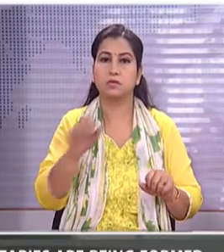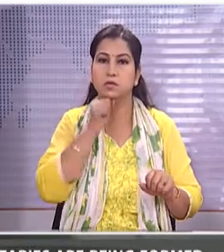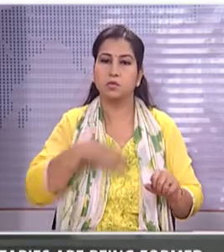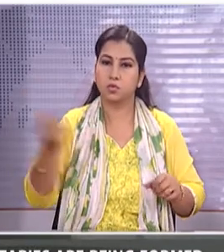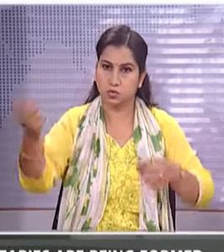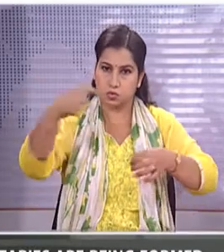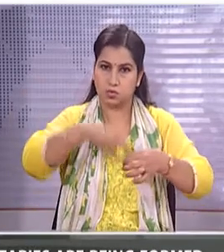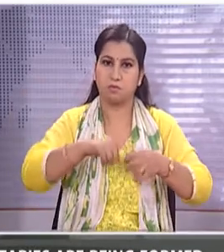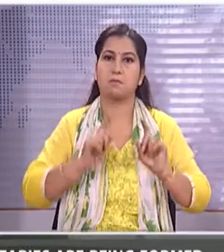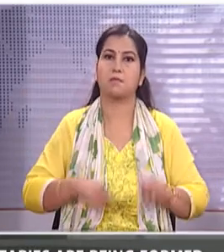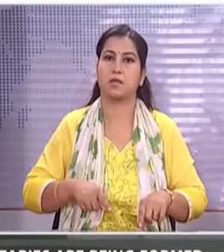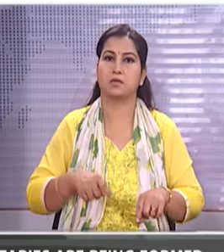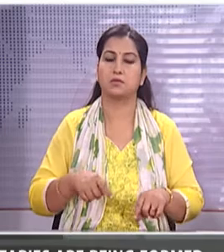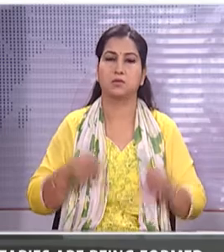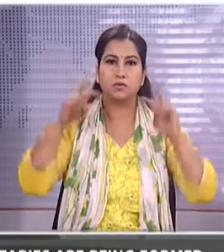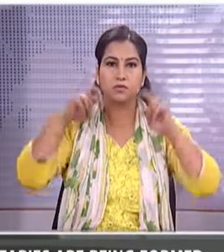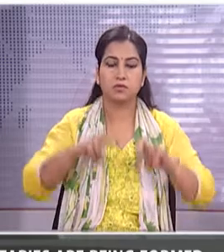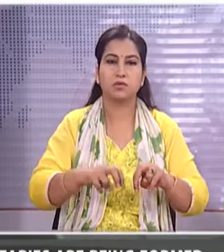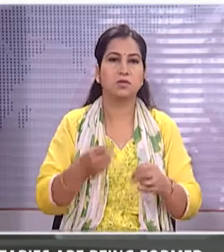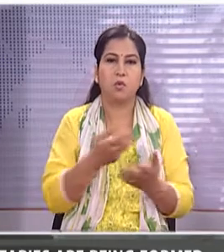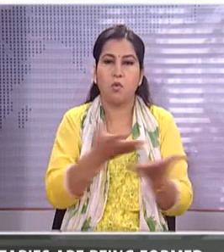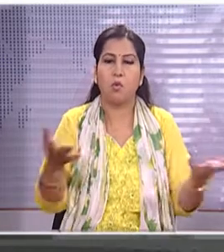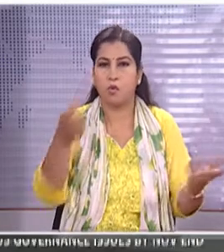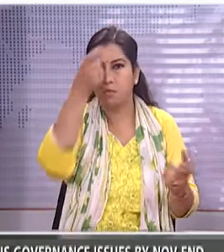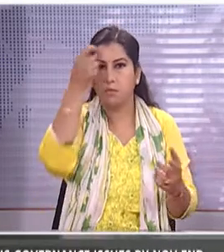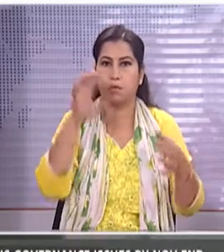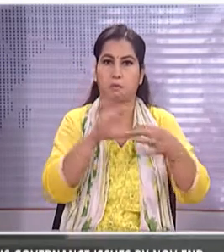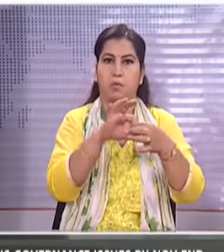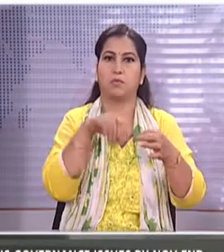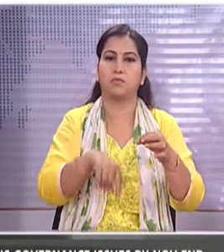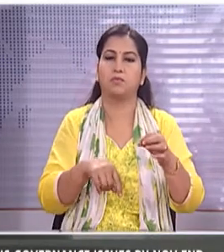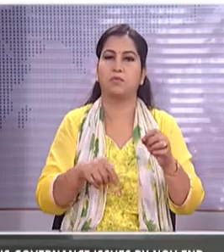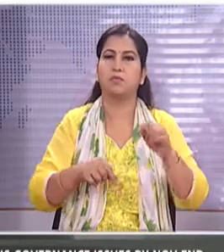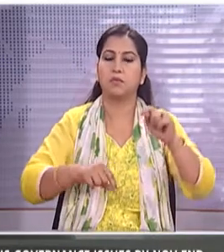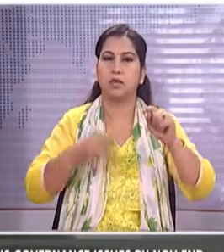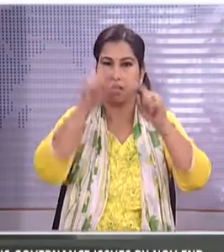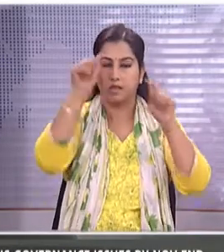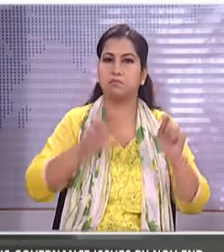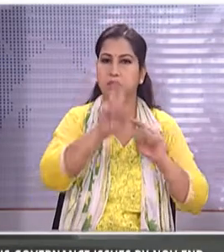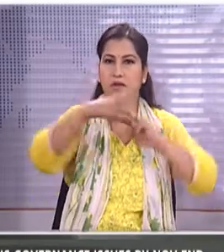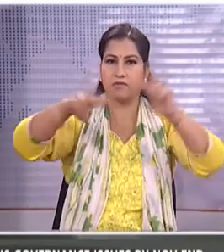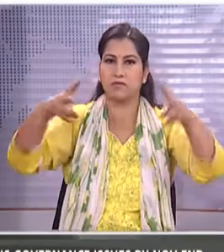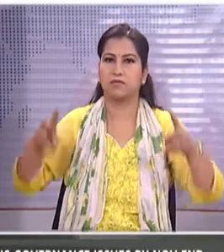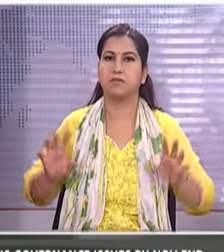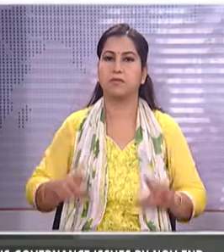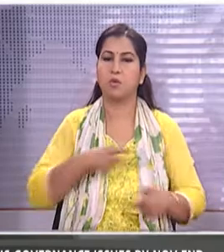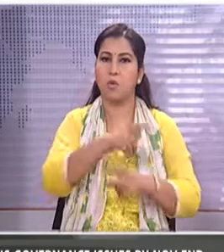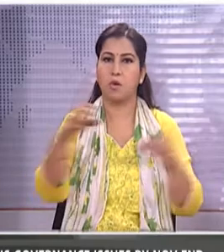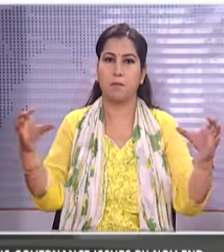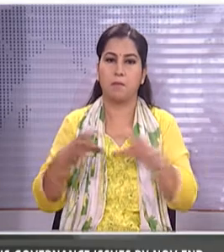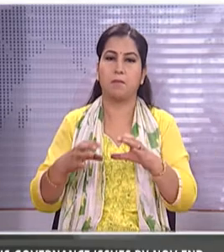youth officers to research related issues. Speaking to Demographic Dividend, the Prime Minister said that all groups